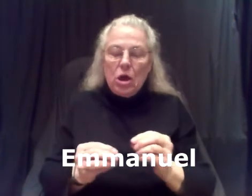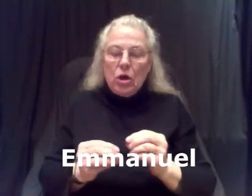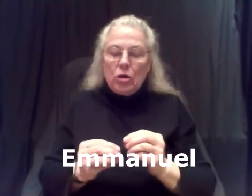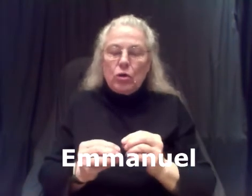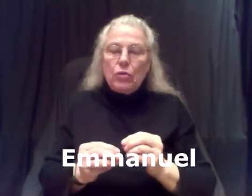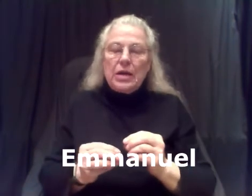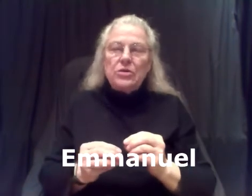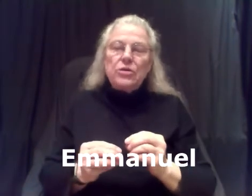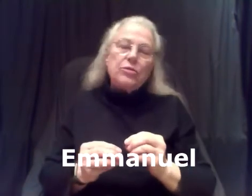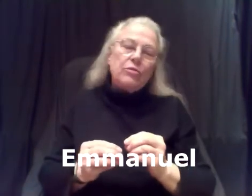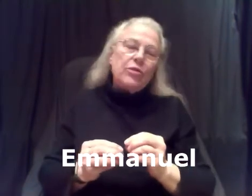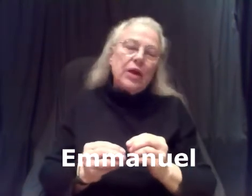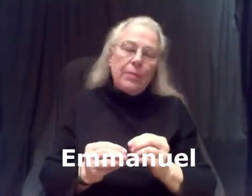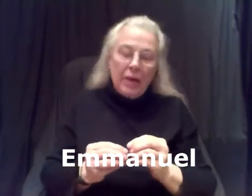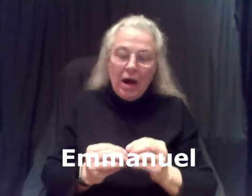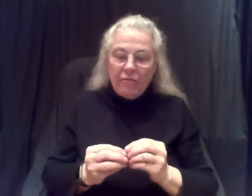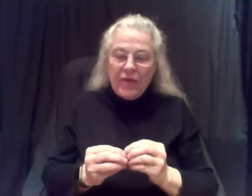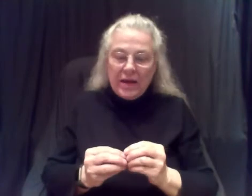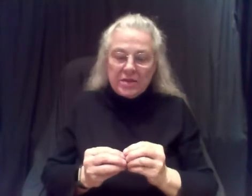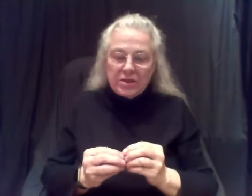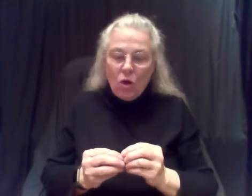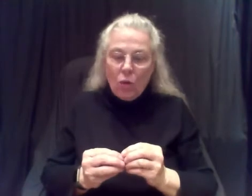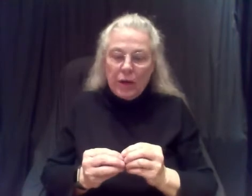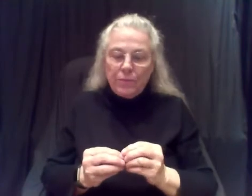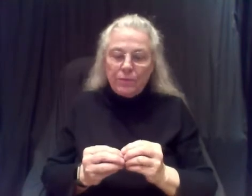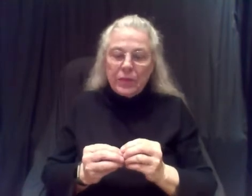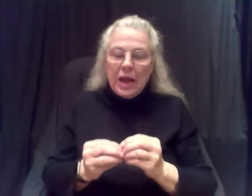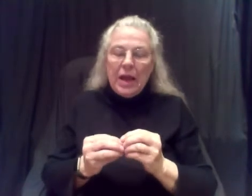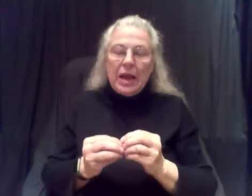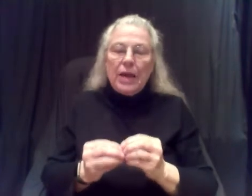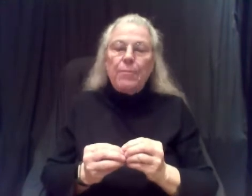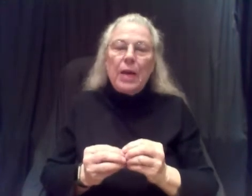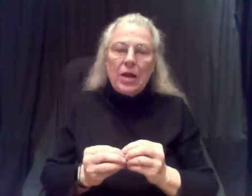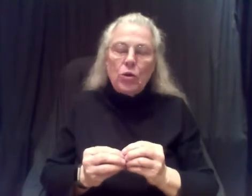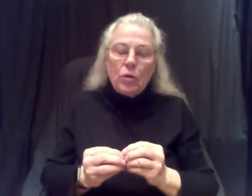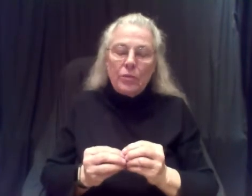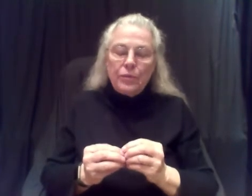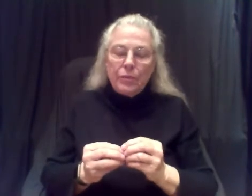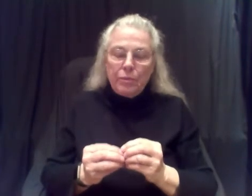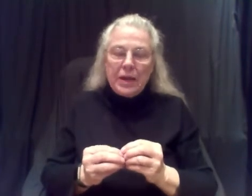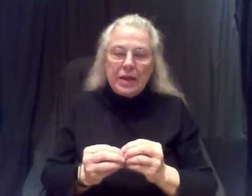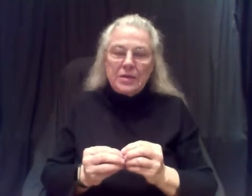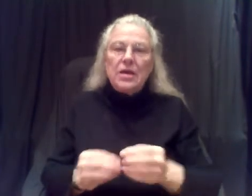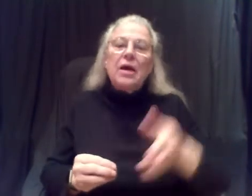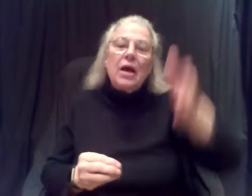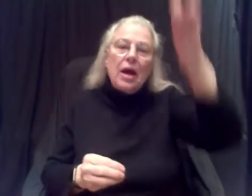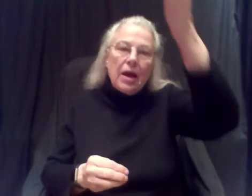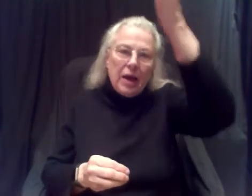you need to think about how fast it's going. Emmanuel means